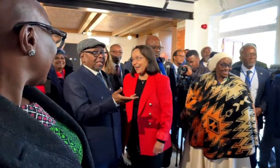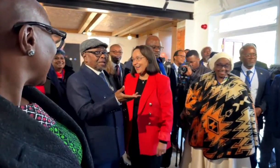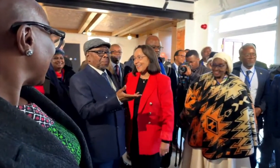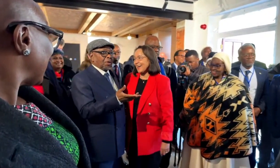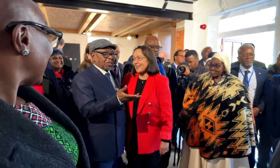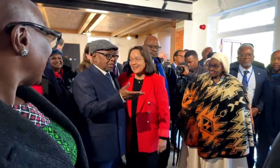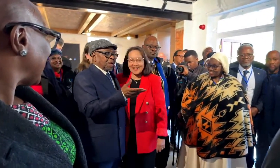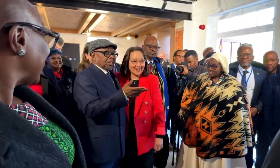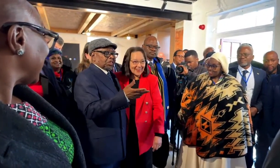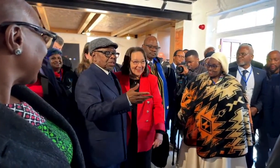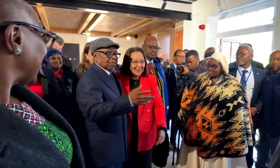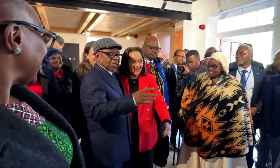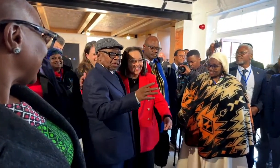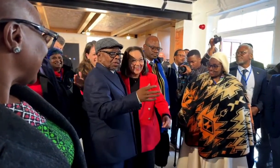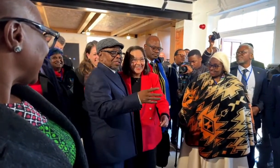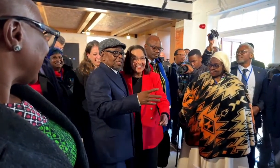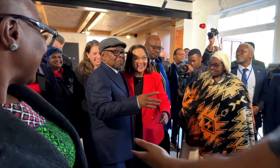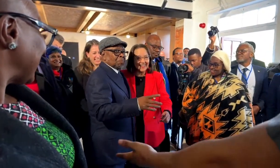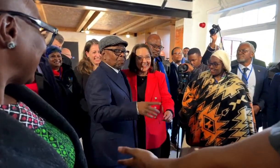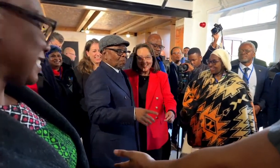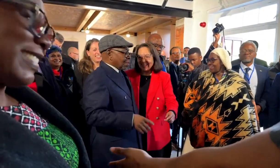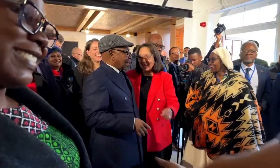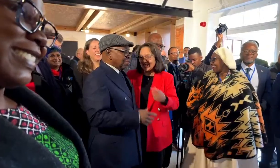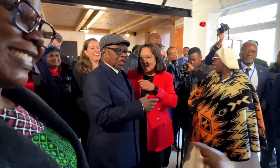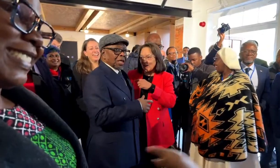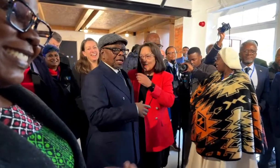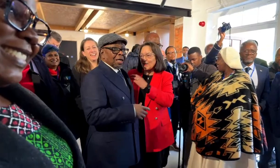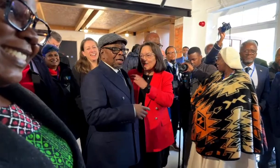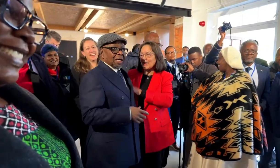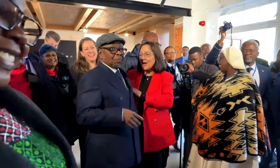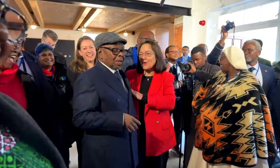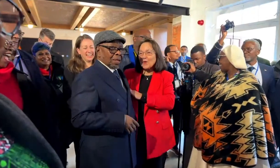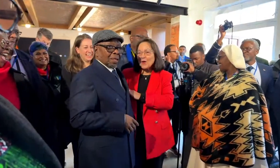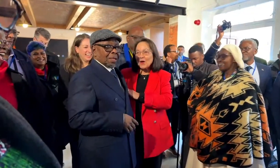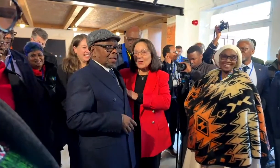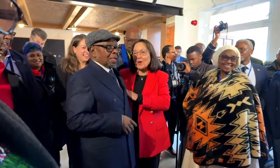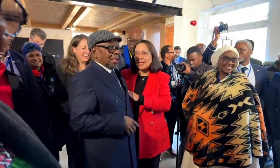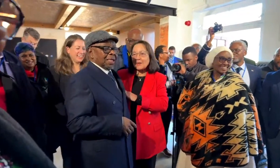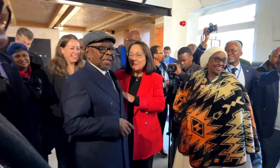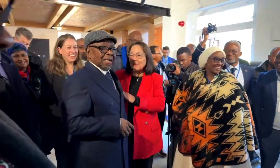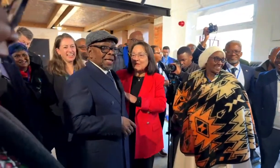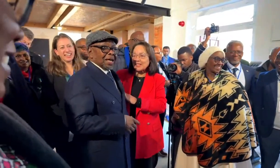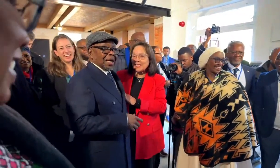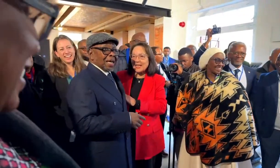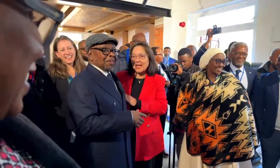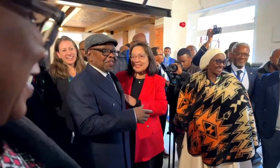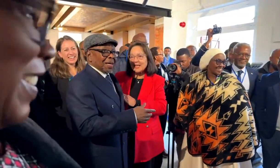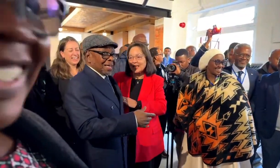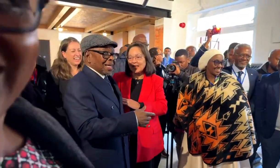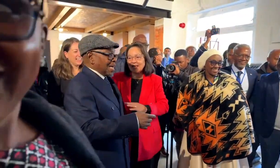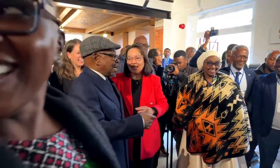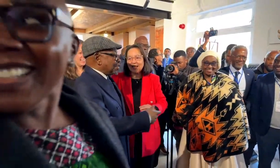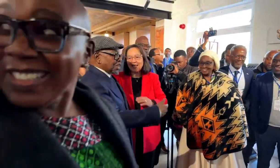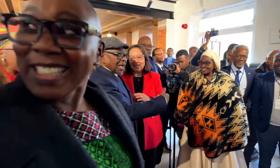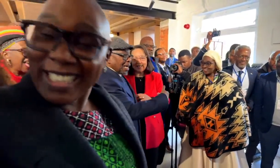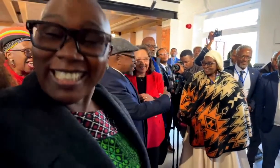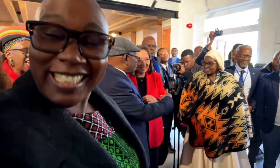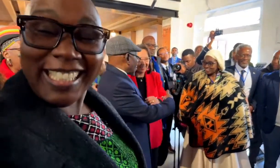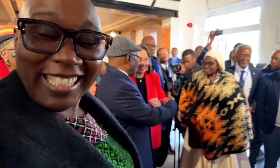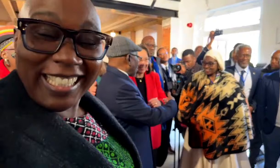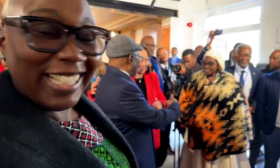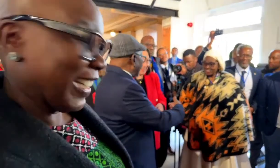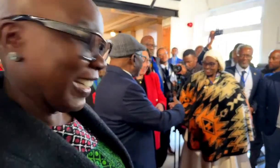Minister to leave because she's for tourism. Fun. No one knows what's the information here. Okay, Do you want to try? If